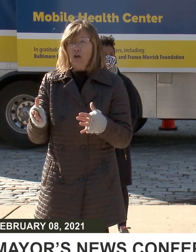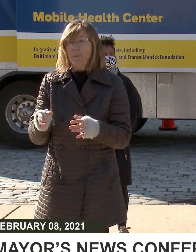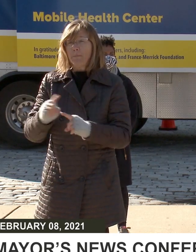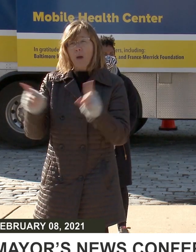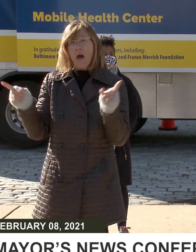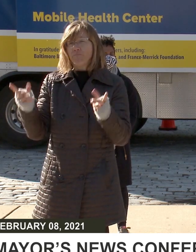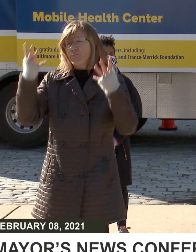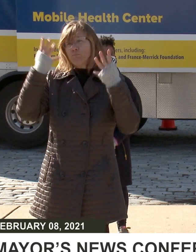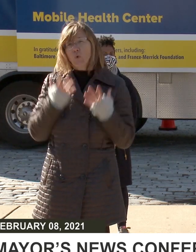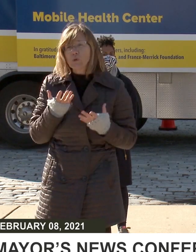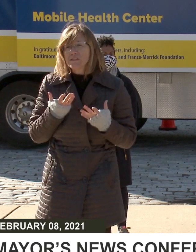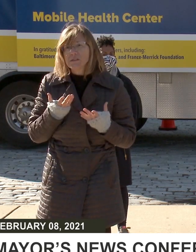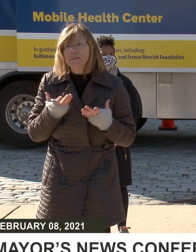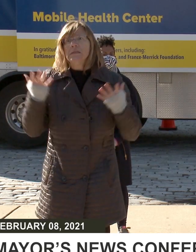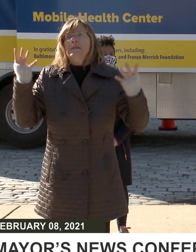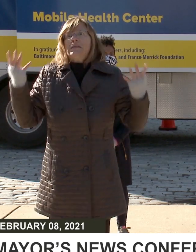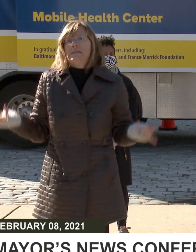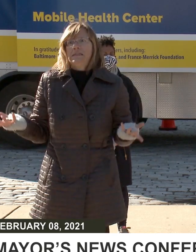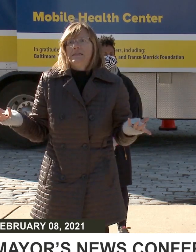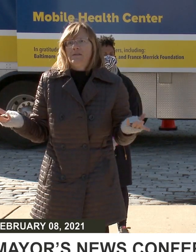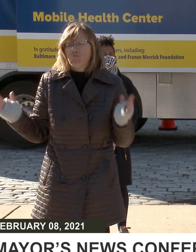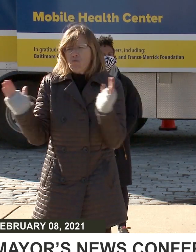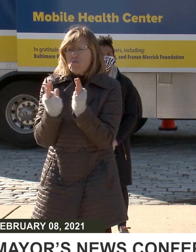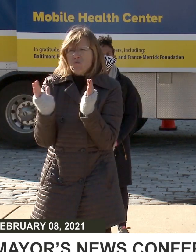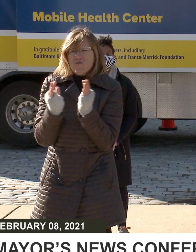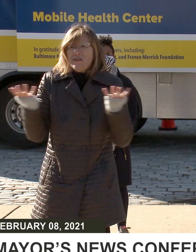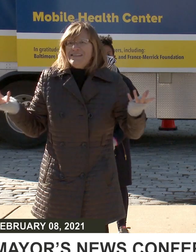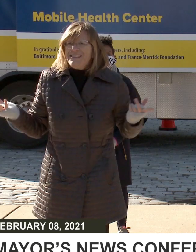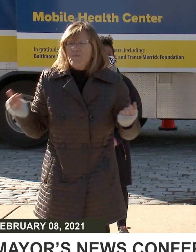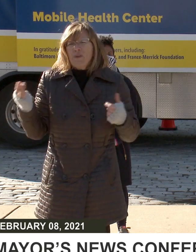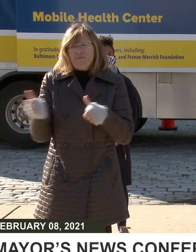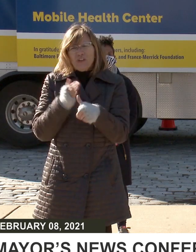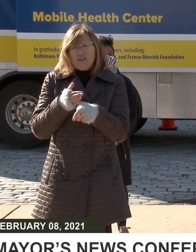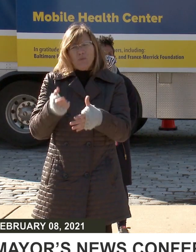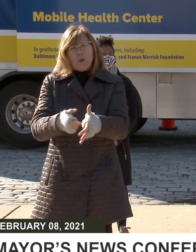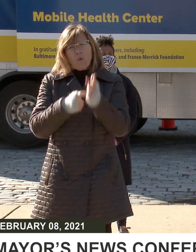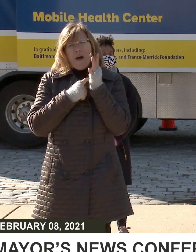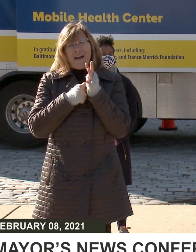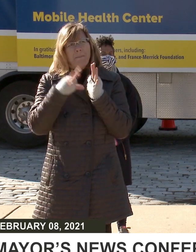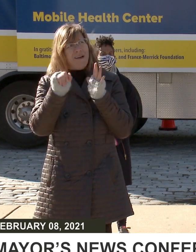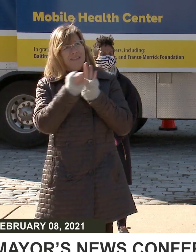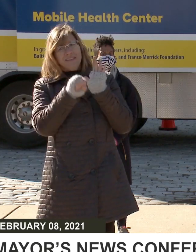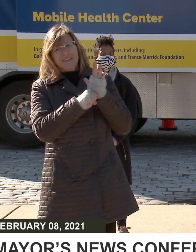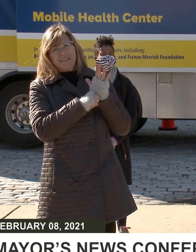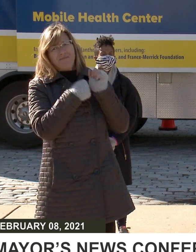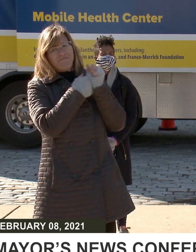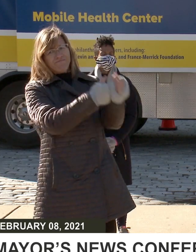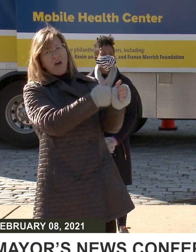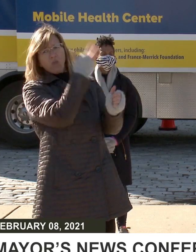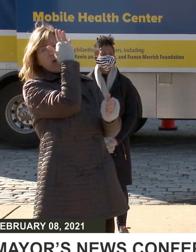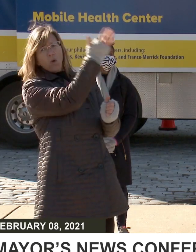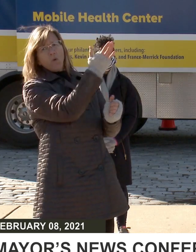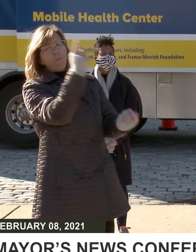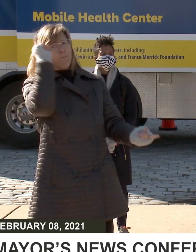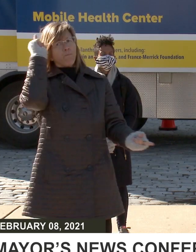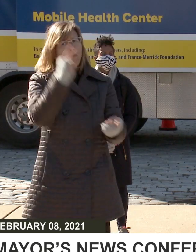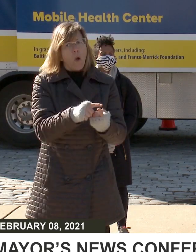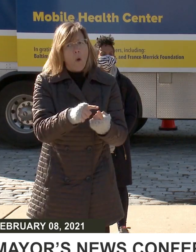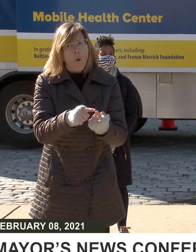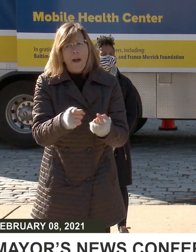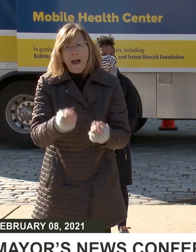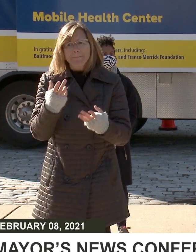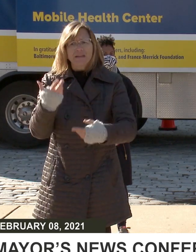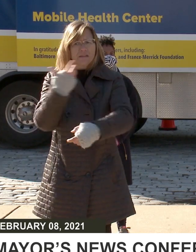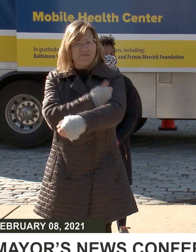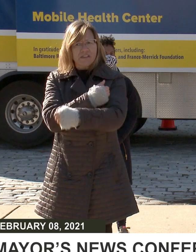unfortunately, due to prioritization dictated to us by the state and the extraordinary low supply of vaccines supplied to the